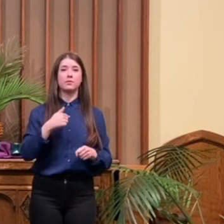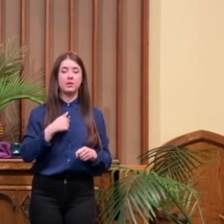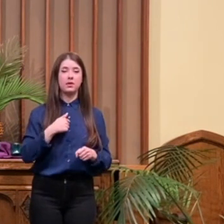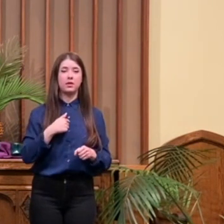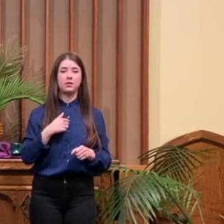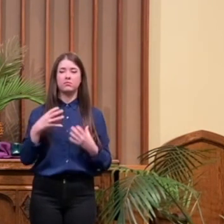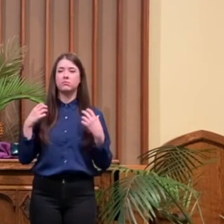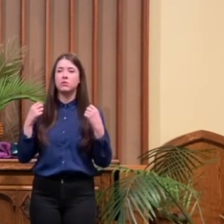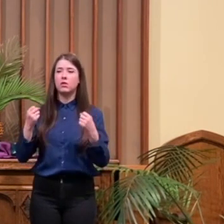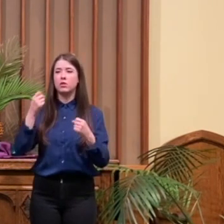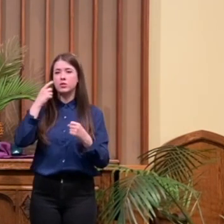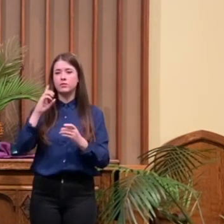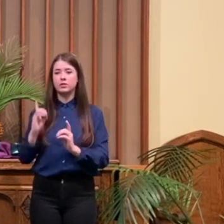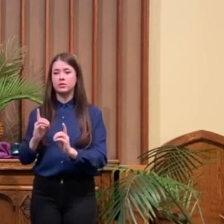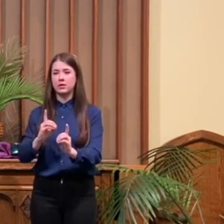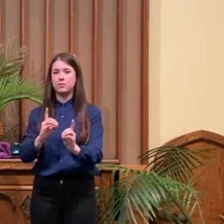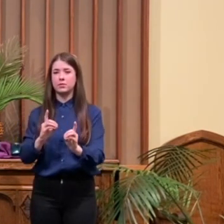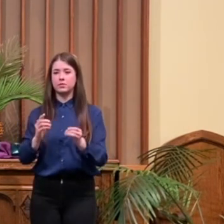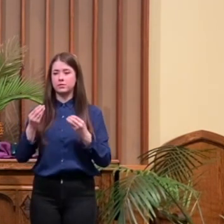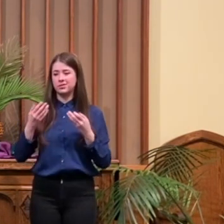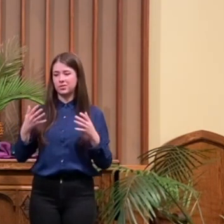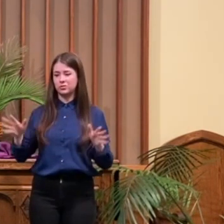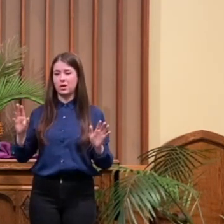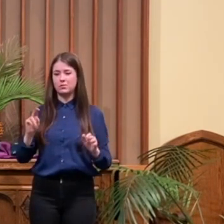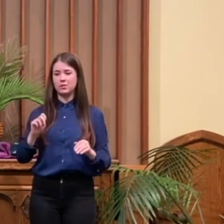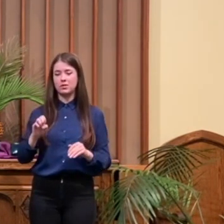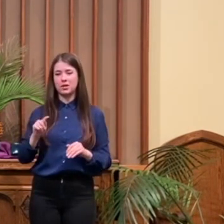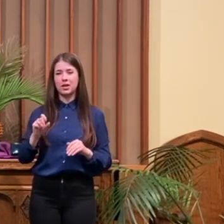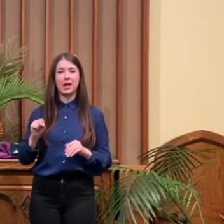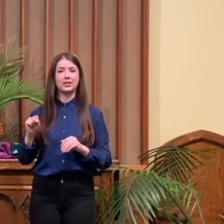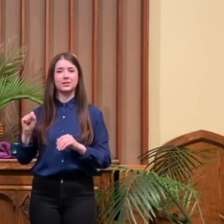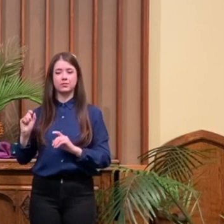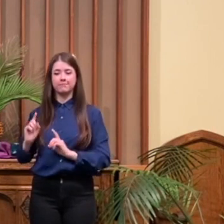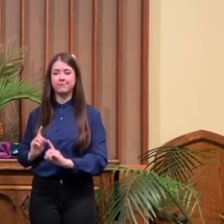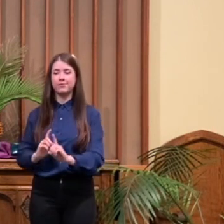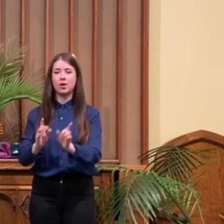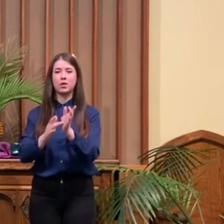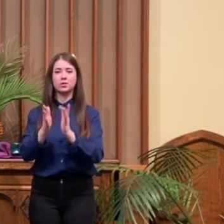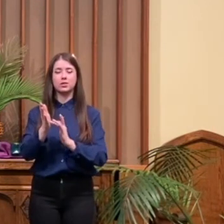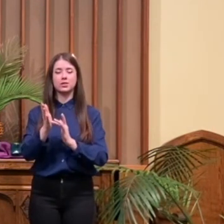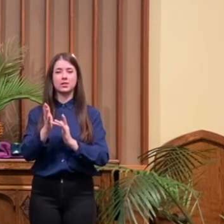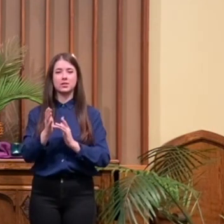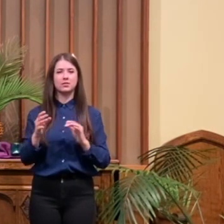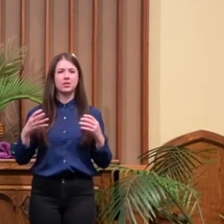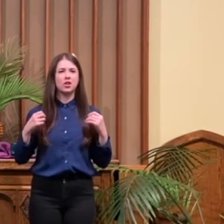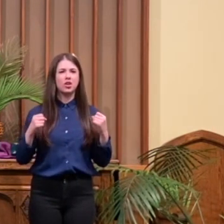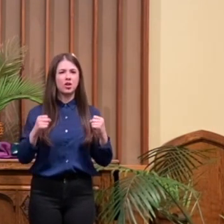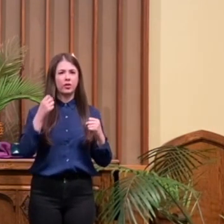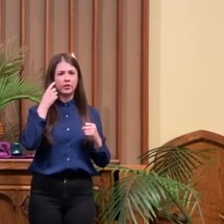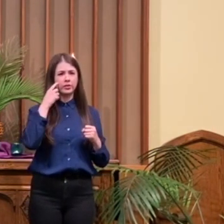It took courage for the disciples to drop their nets and follow Jesus. It took courage for